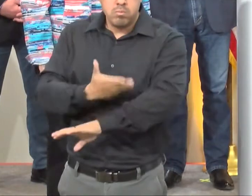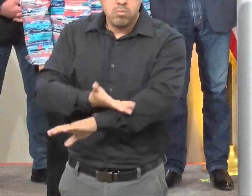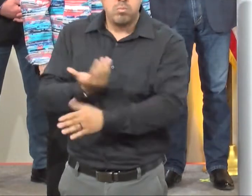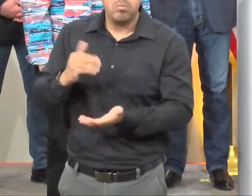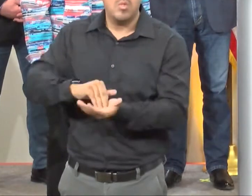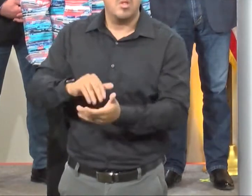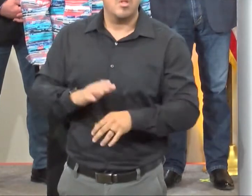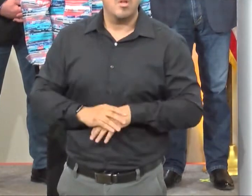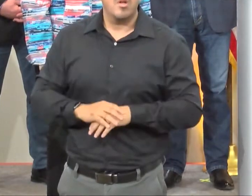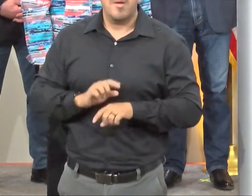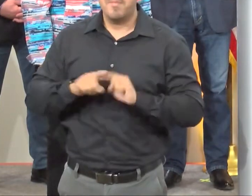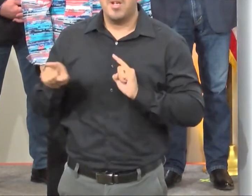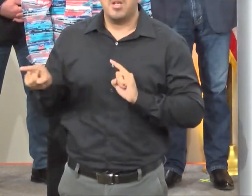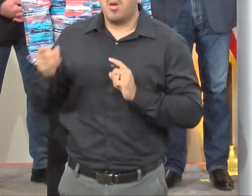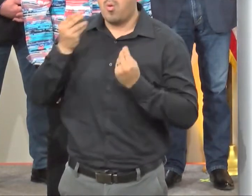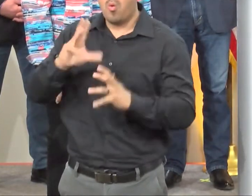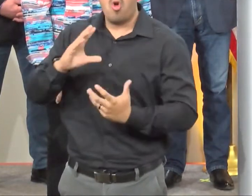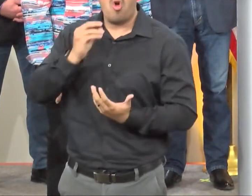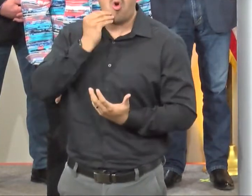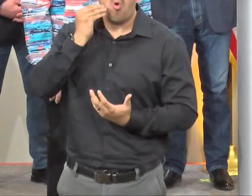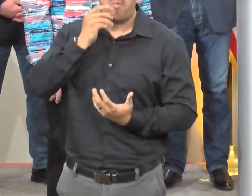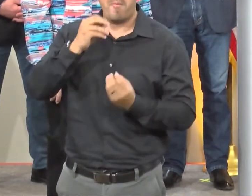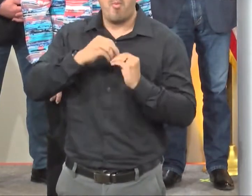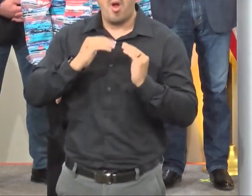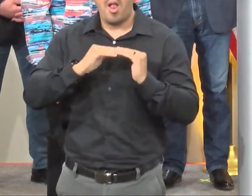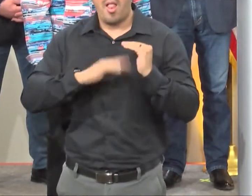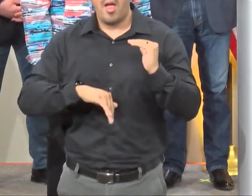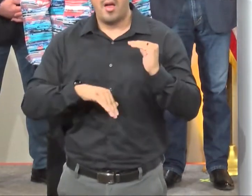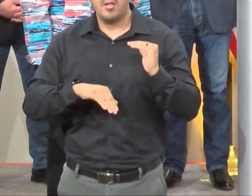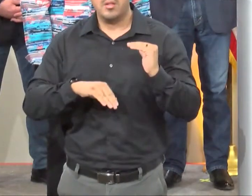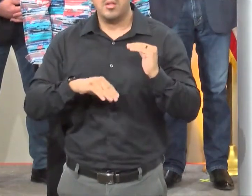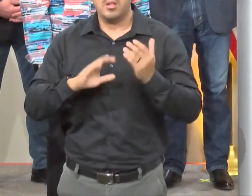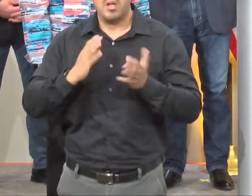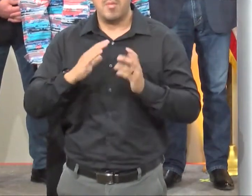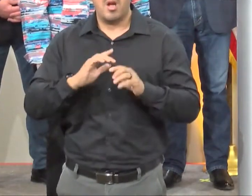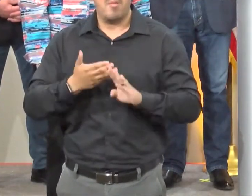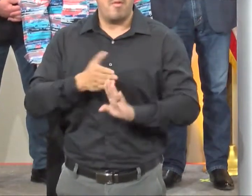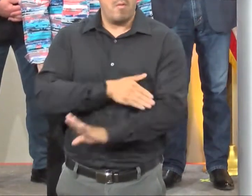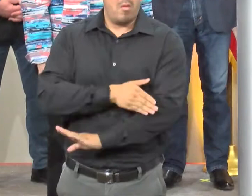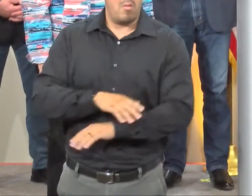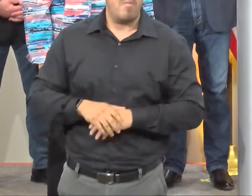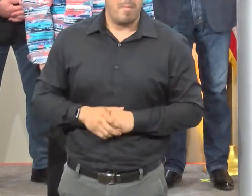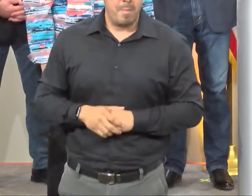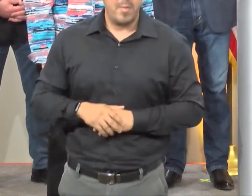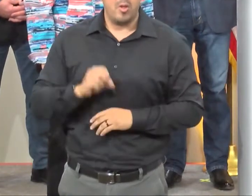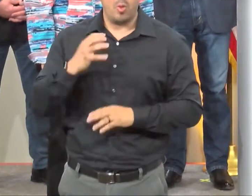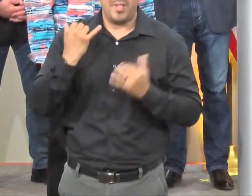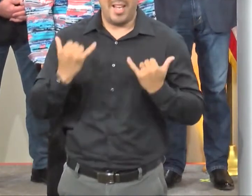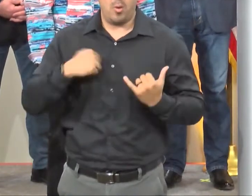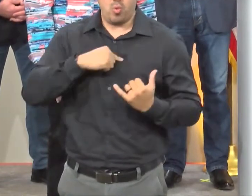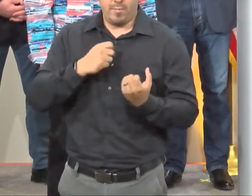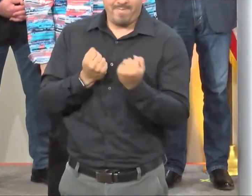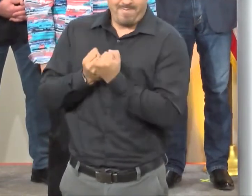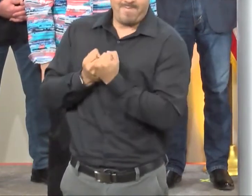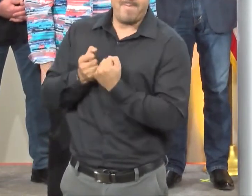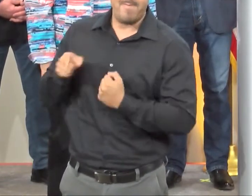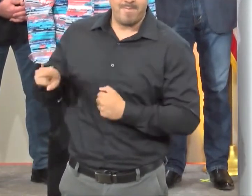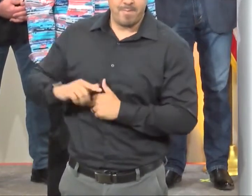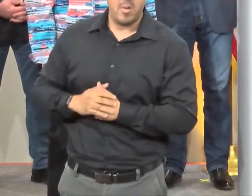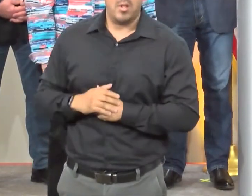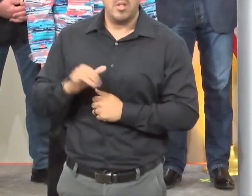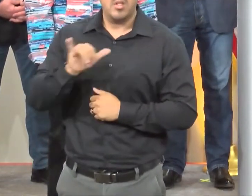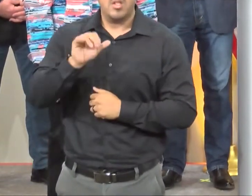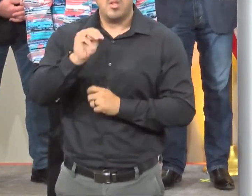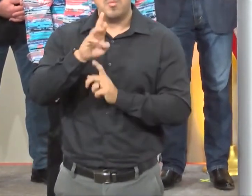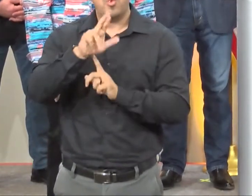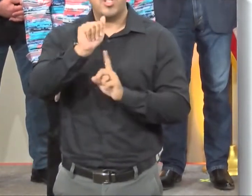but she did not want a home that was less than what she had. And so we're standing with her. The same thing with